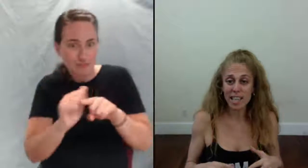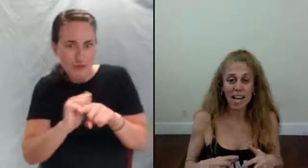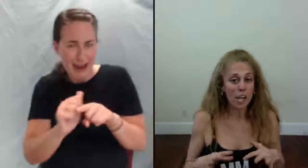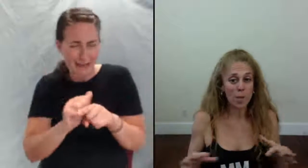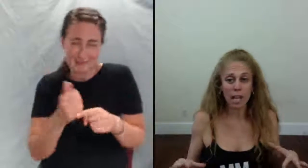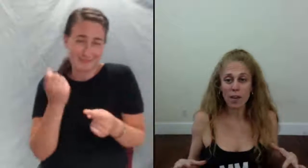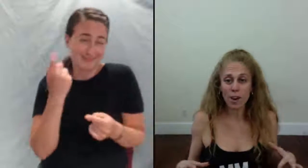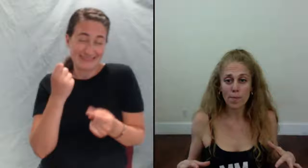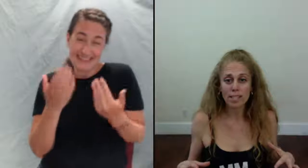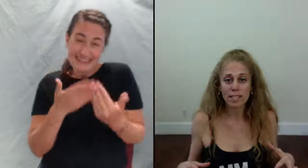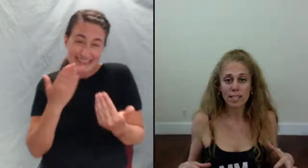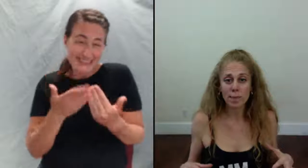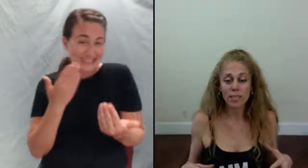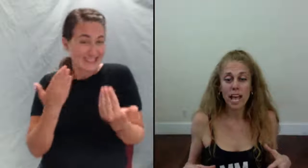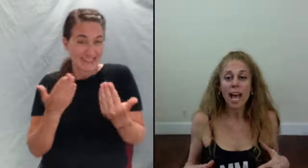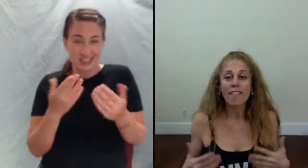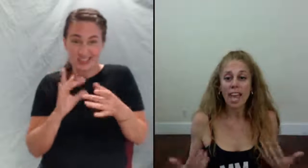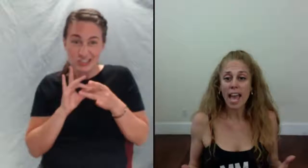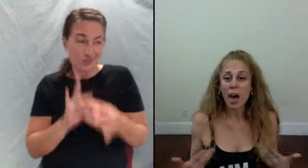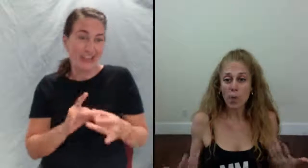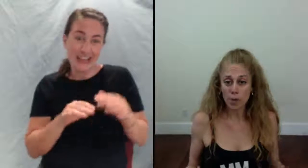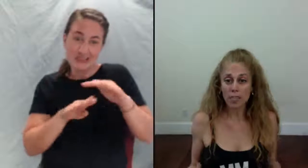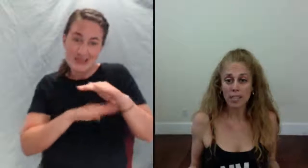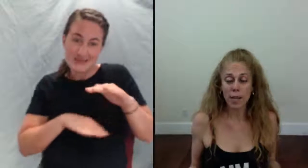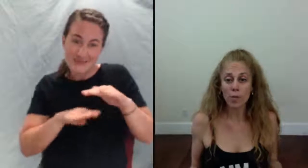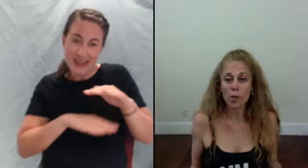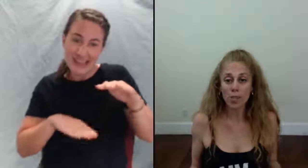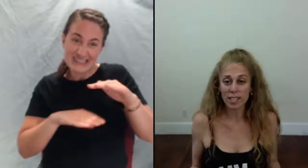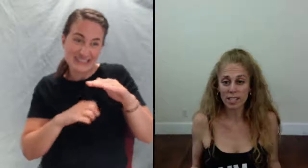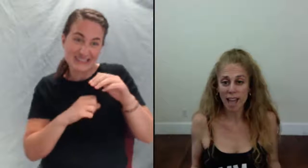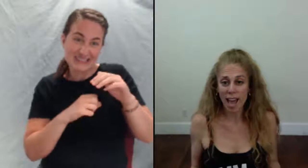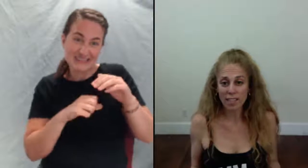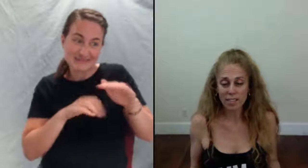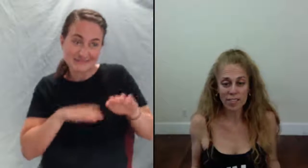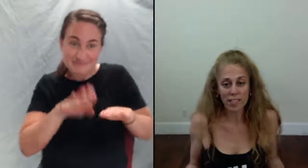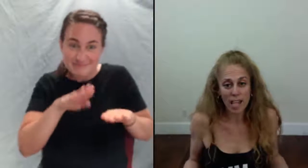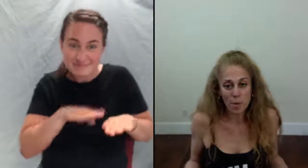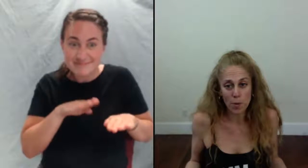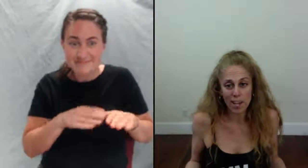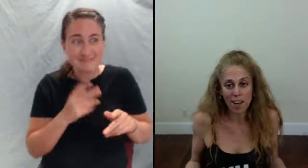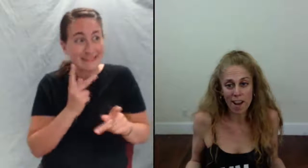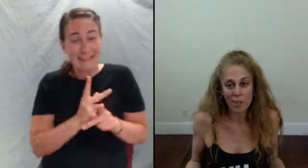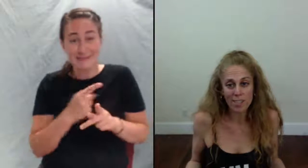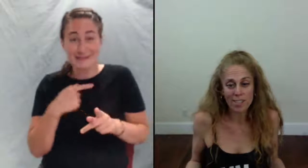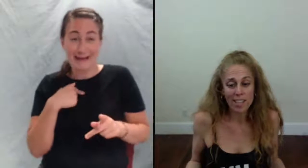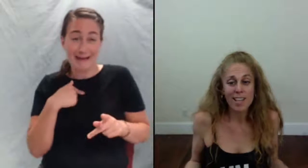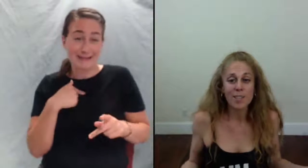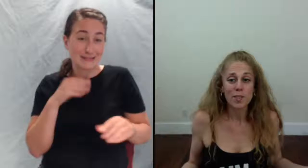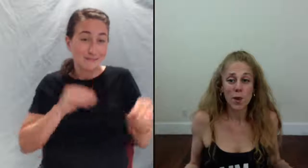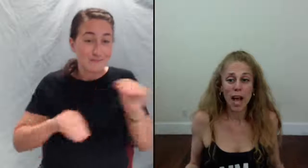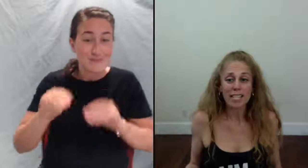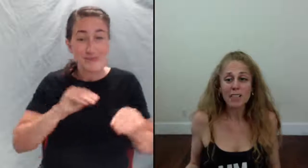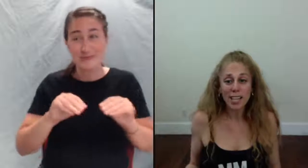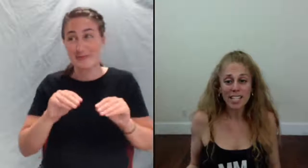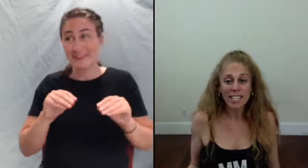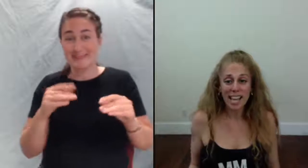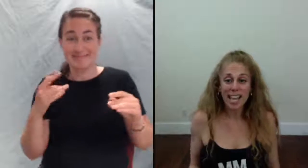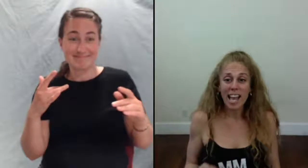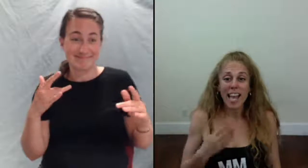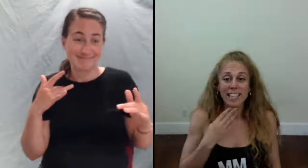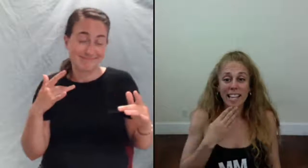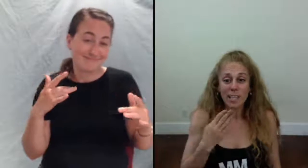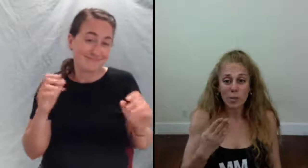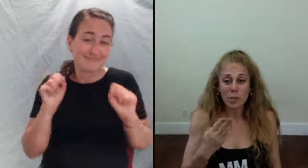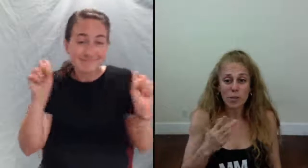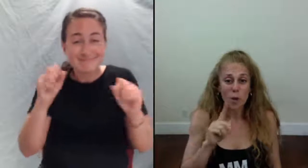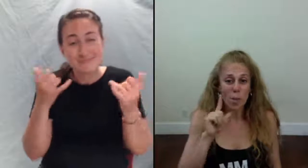and easy, coming out of our basic steps, and they help us stay moving and stay active in this time that we're in our house. So I just want to